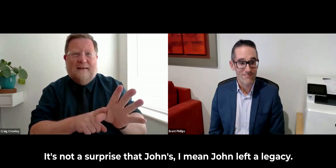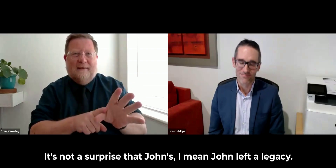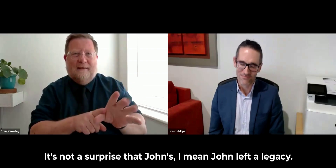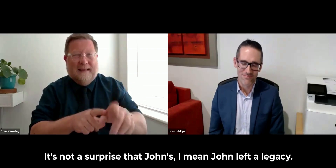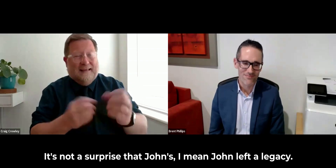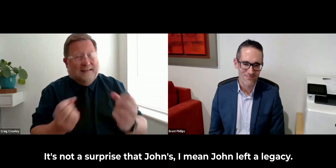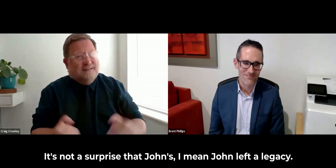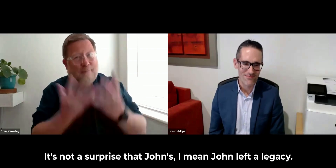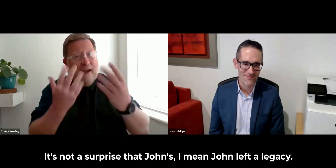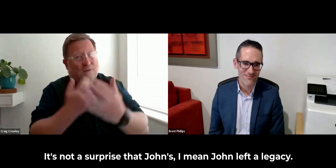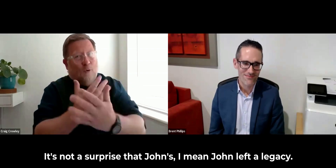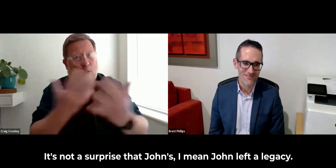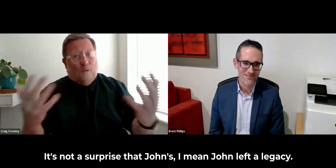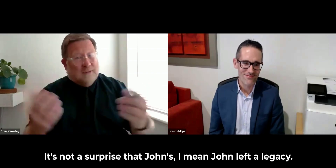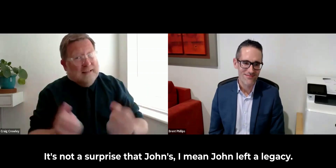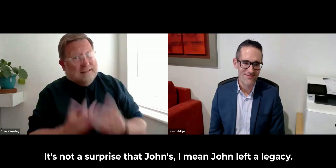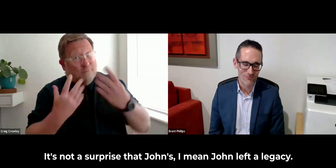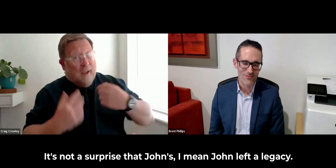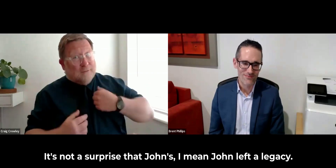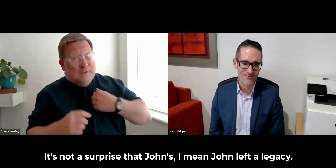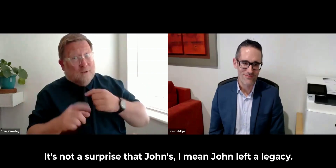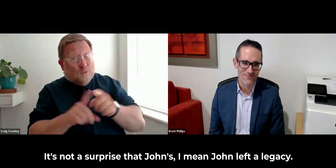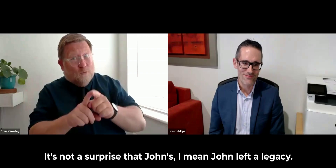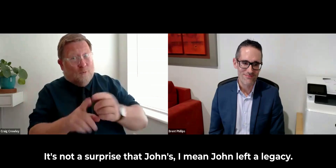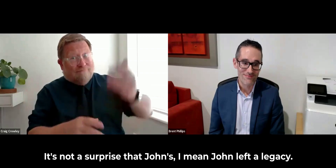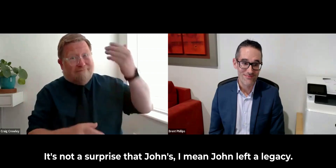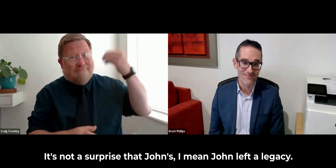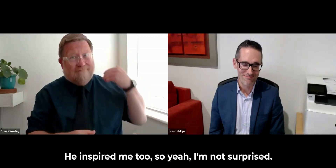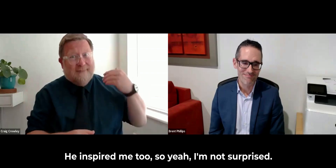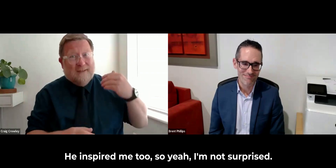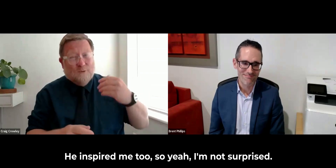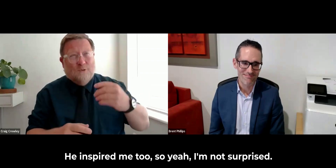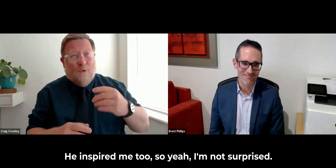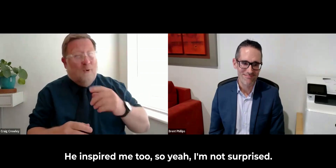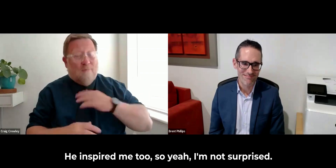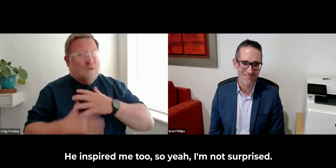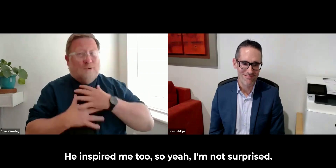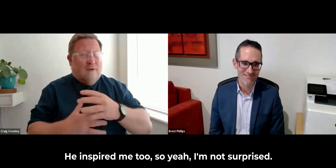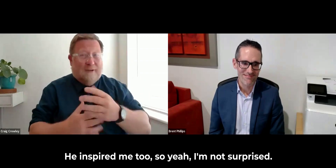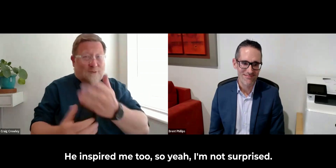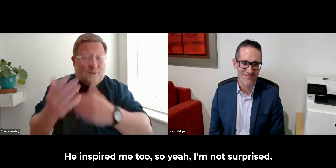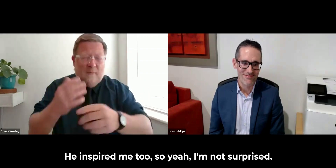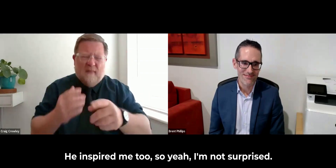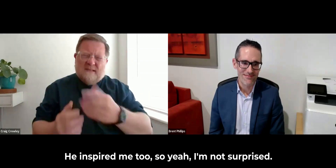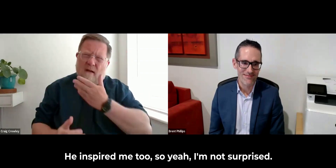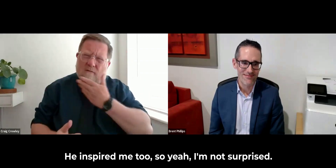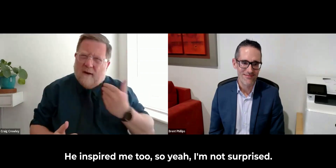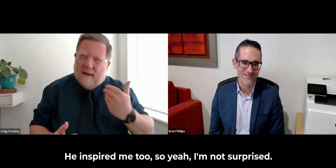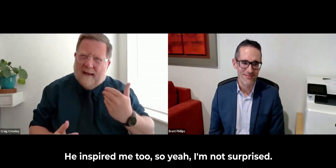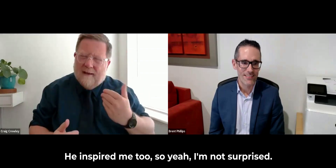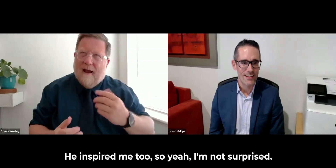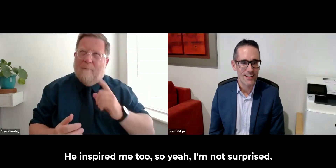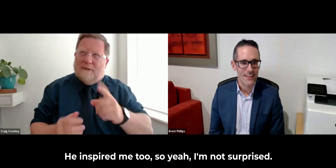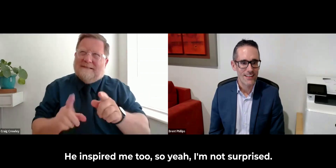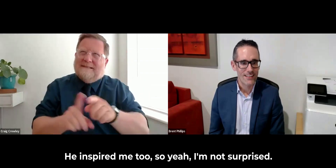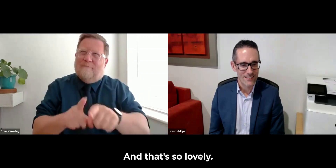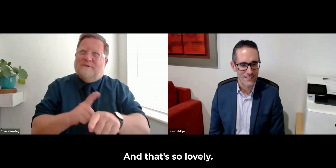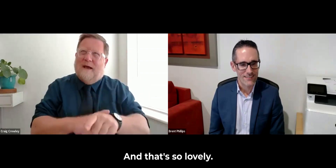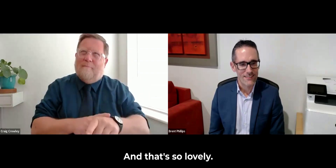that I mean, John left a legacy. He inspired me too. So yeah, I'm not surprised. And that's